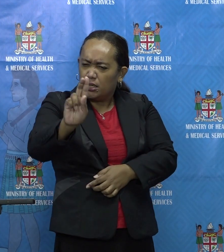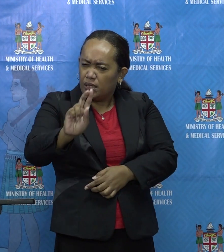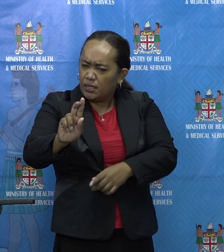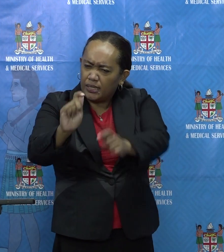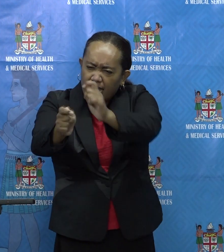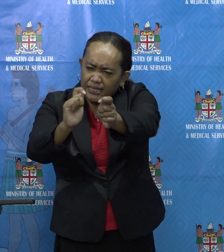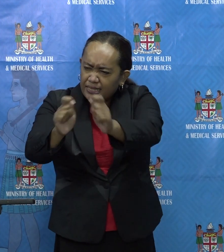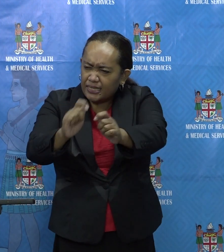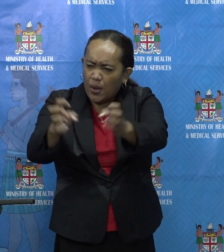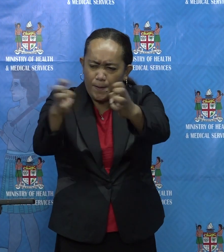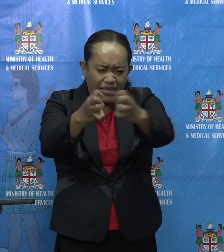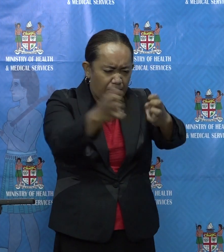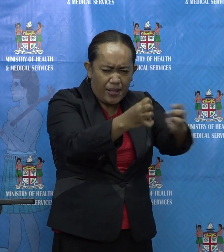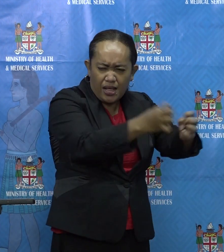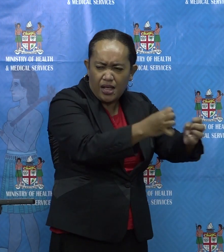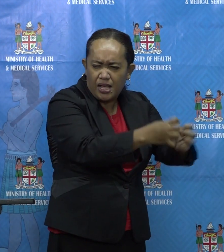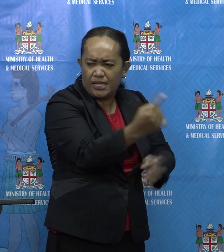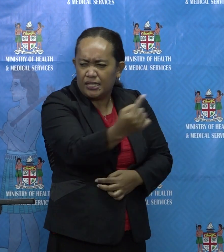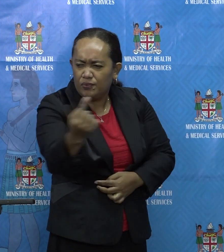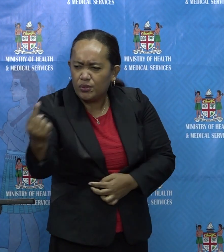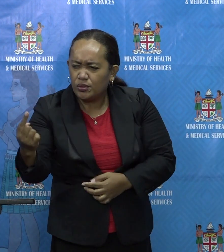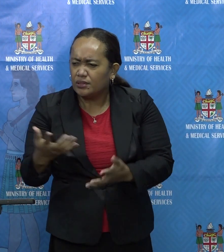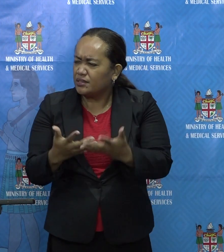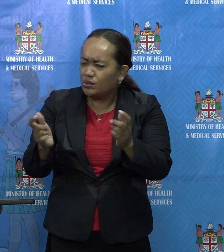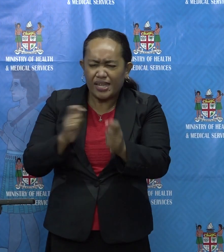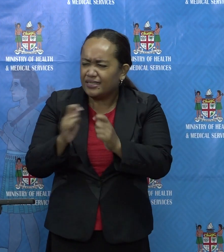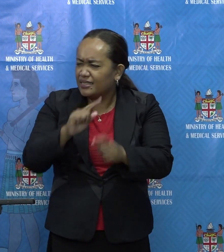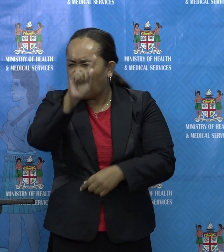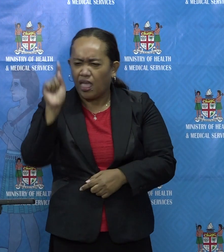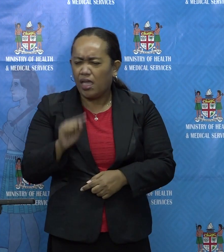you'd have multiple tests for individual to test.